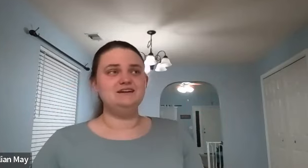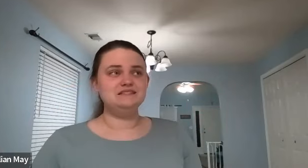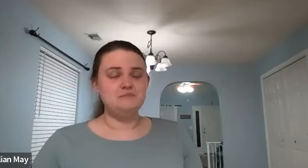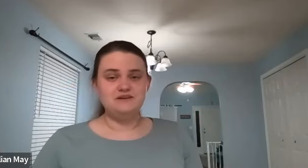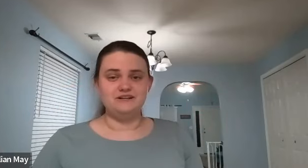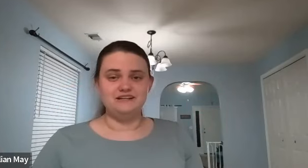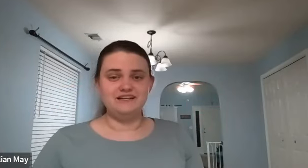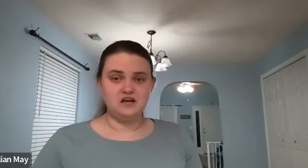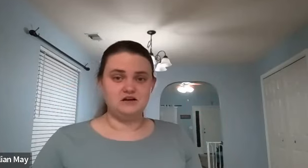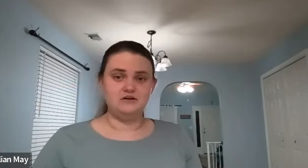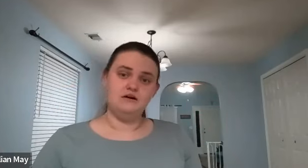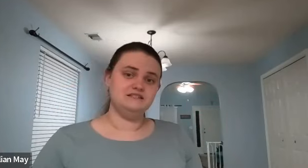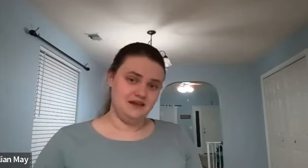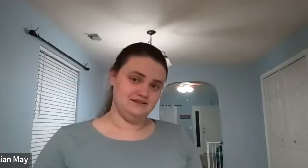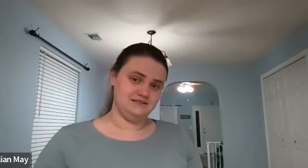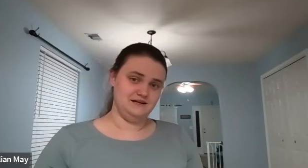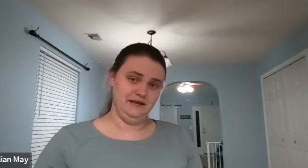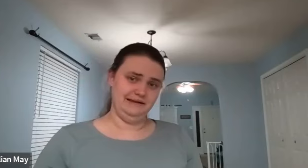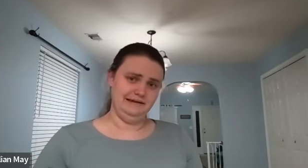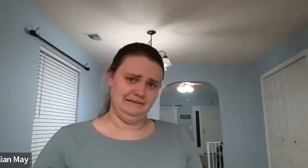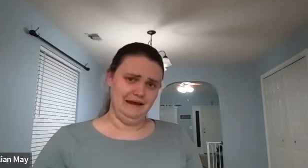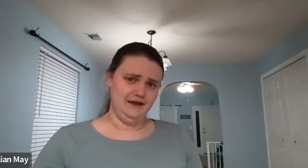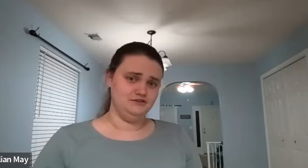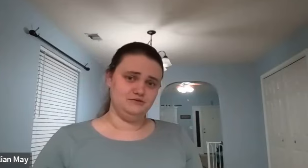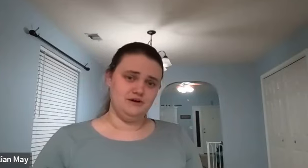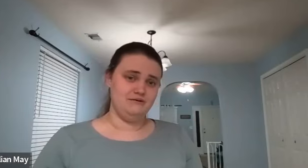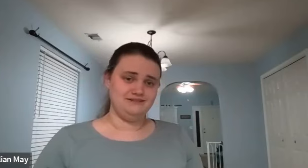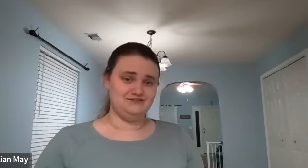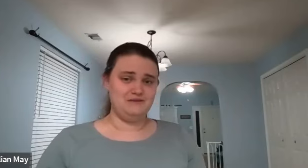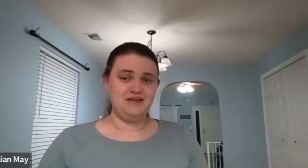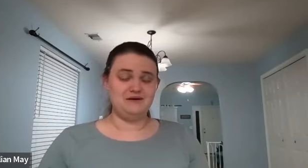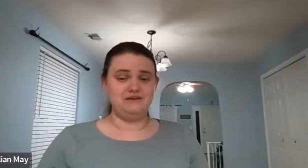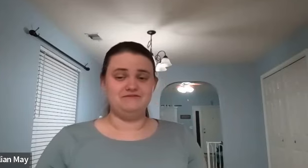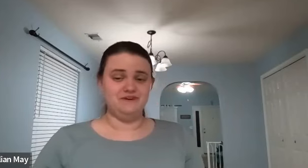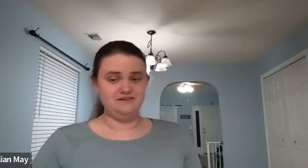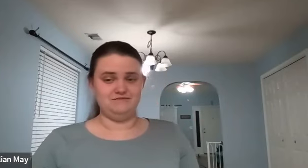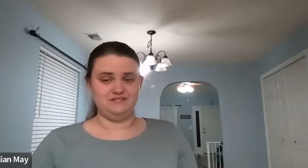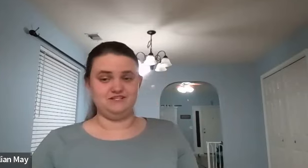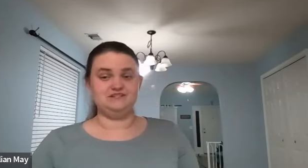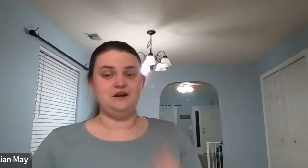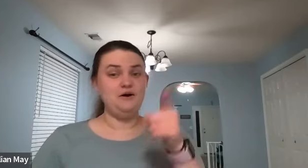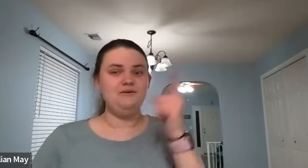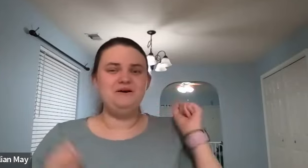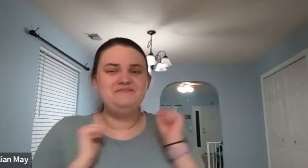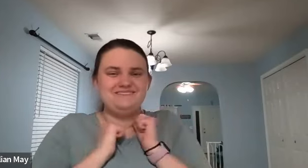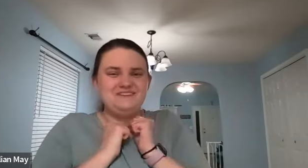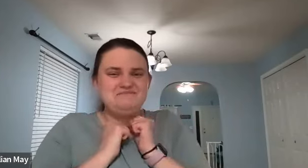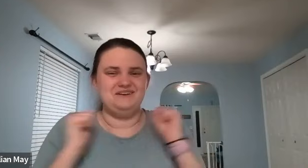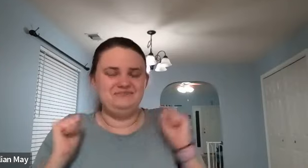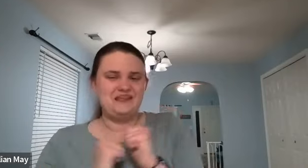it's a Bigfoot eating a taco on skates. And I'm like, I don't know how I'd describe that. That would be a fun conversation. Oh, perfect. Rainbow.